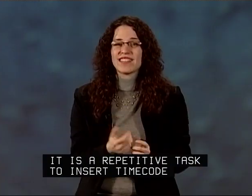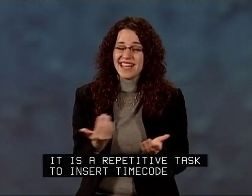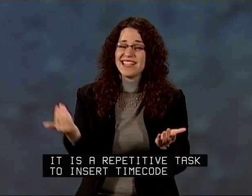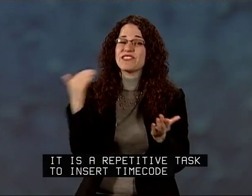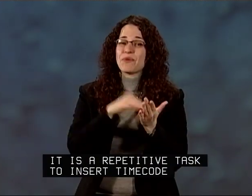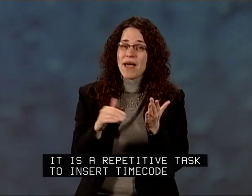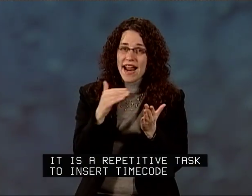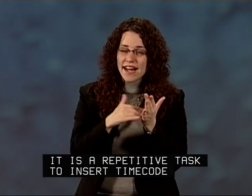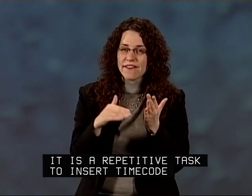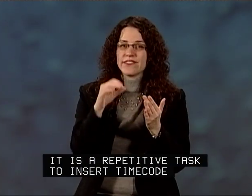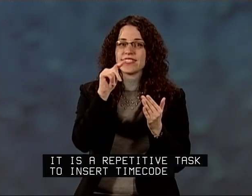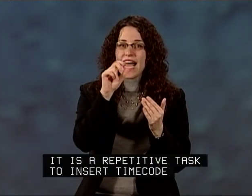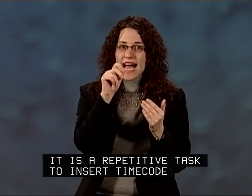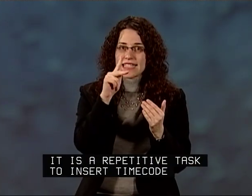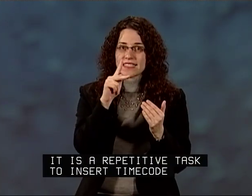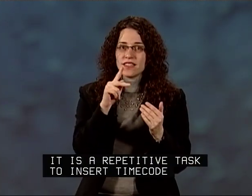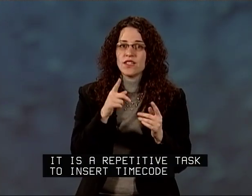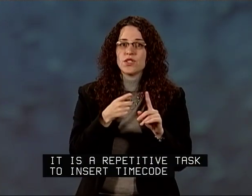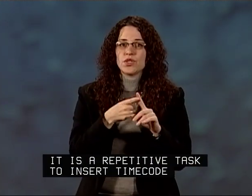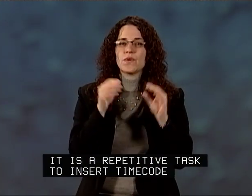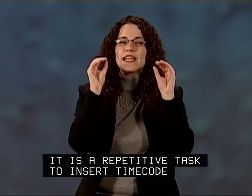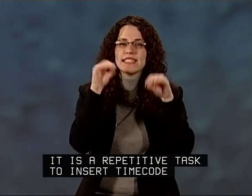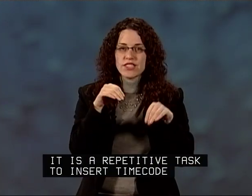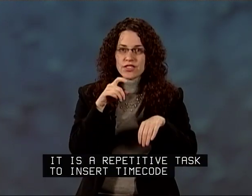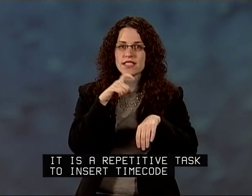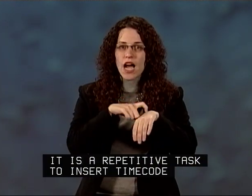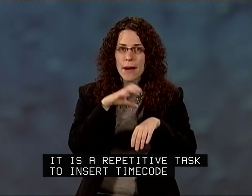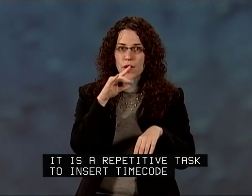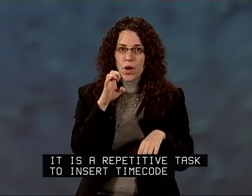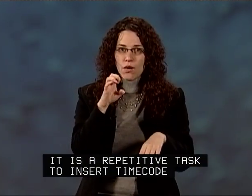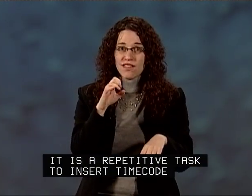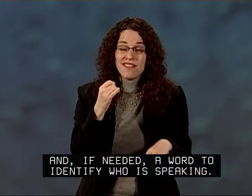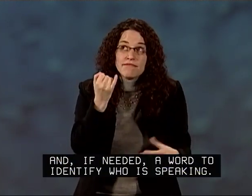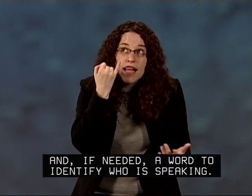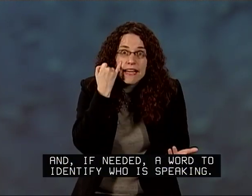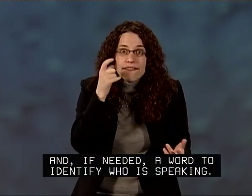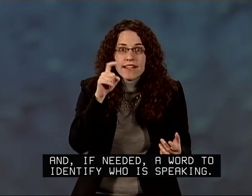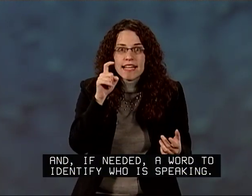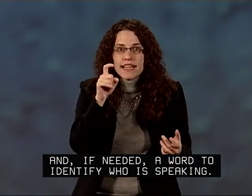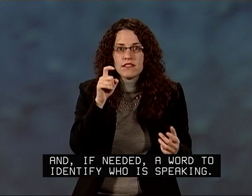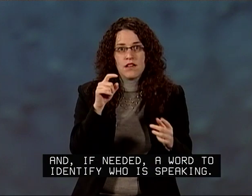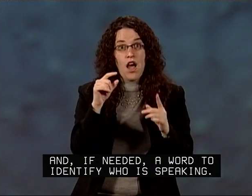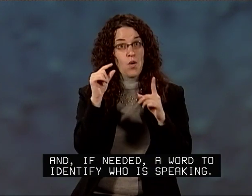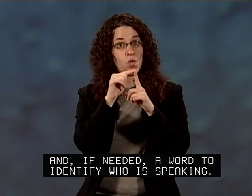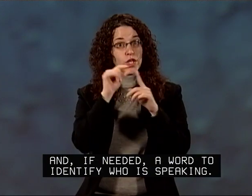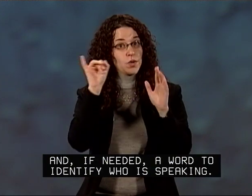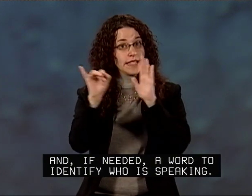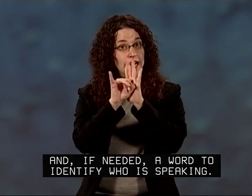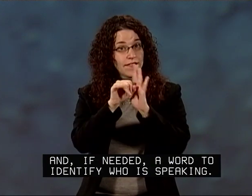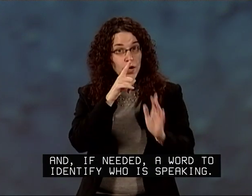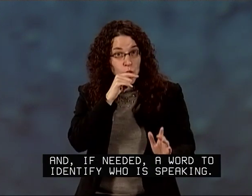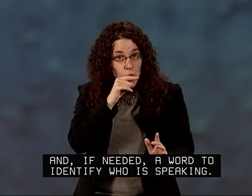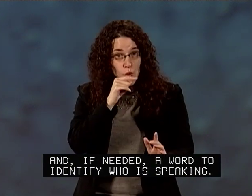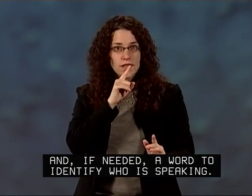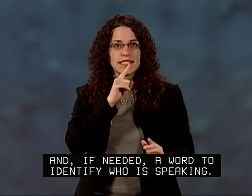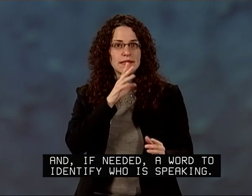It is a repetitive task to insert time code and, if needed, a word to identify who is